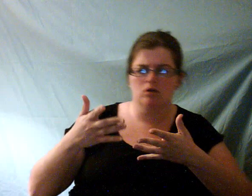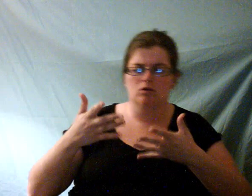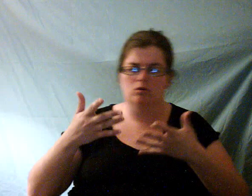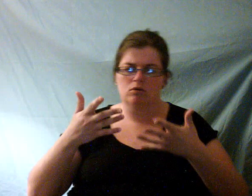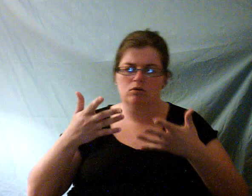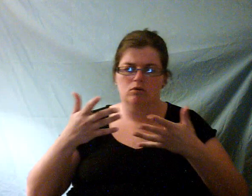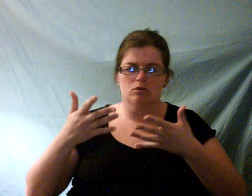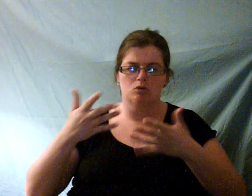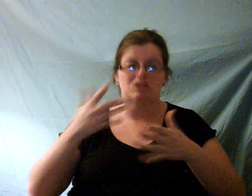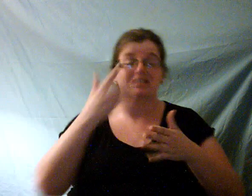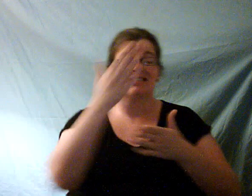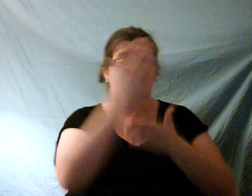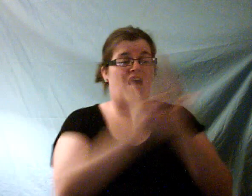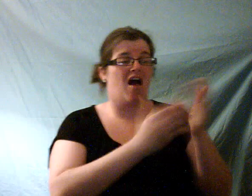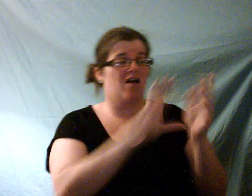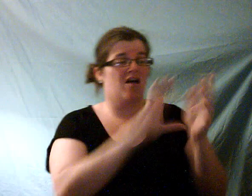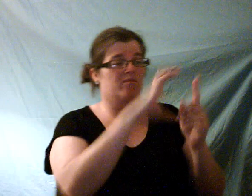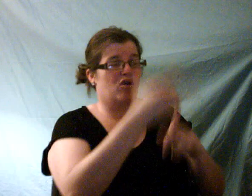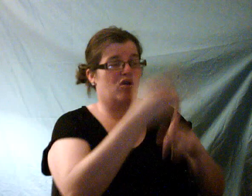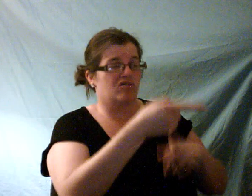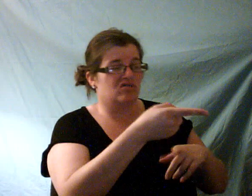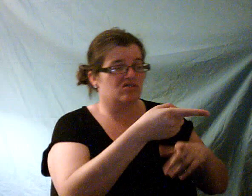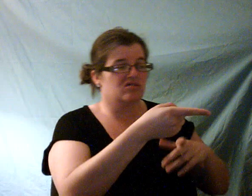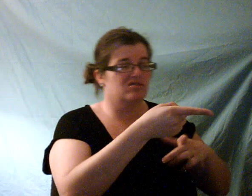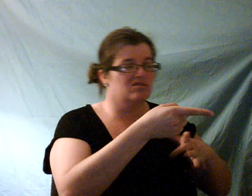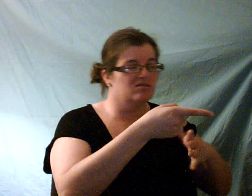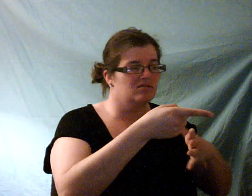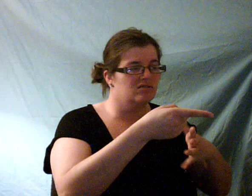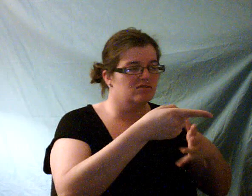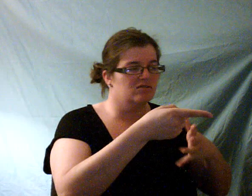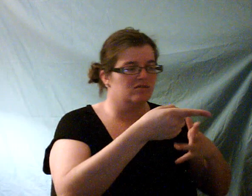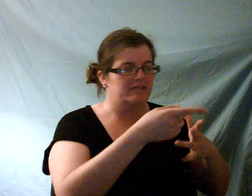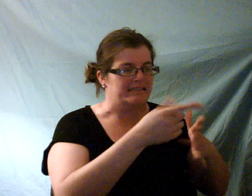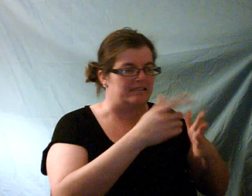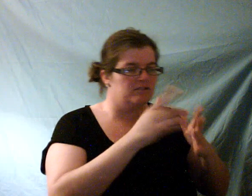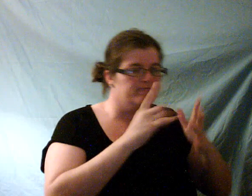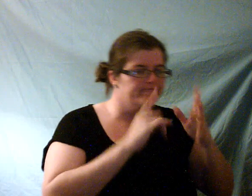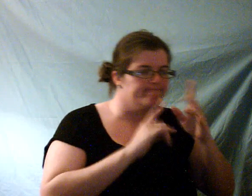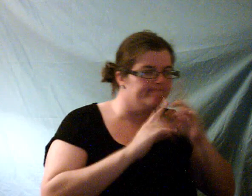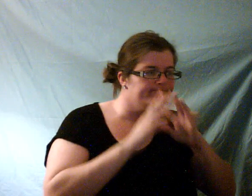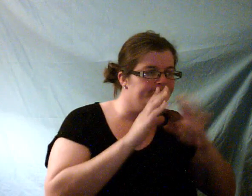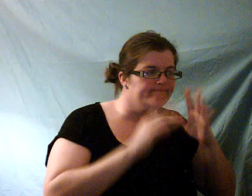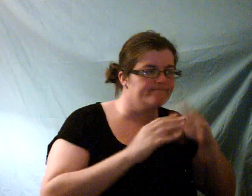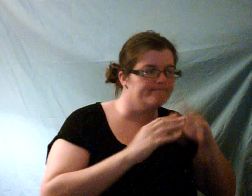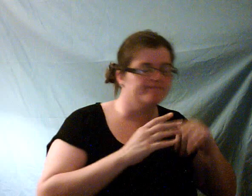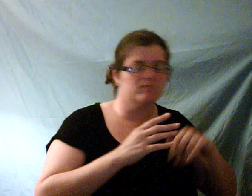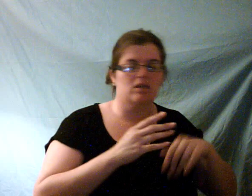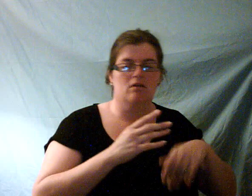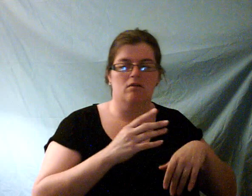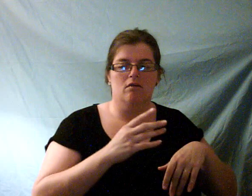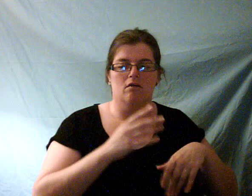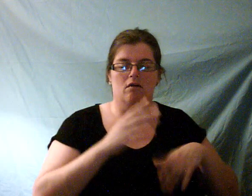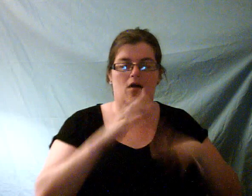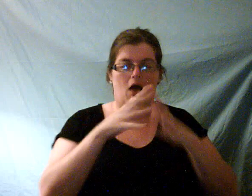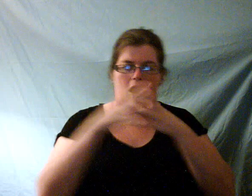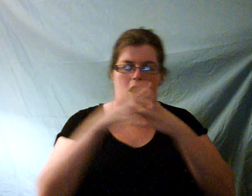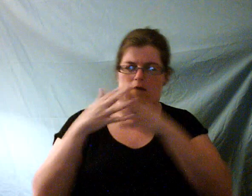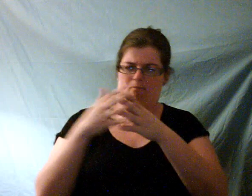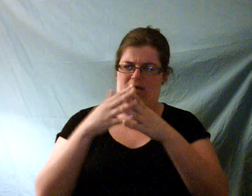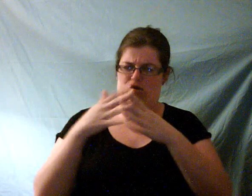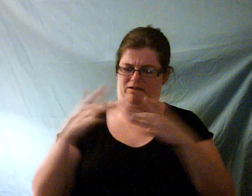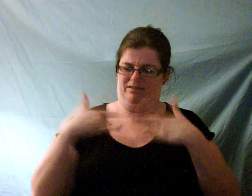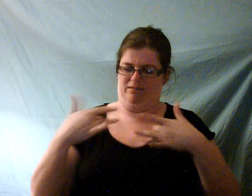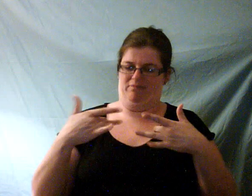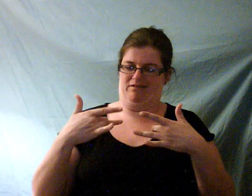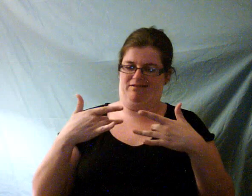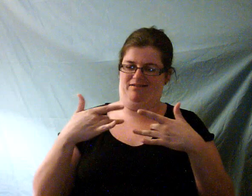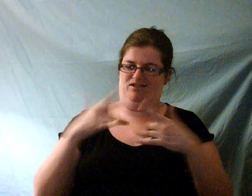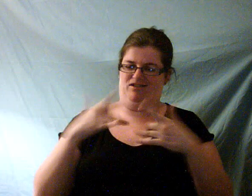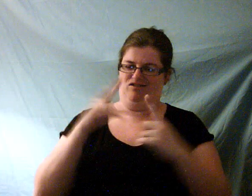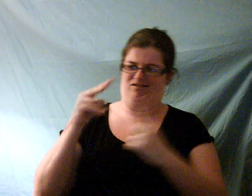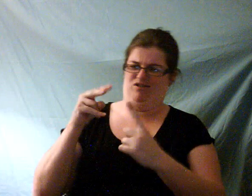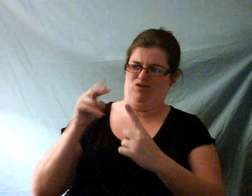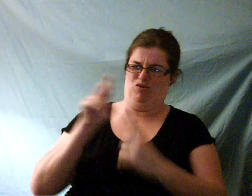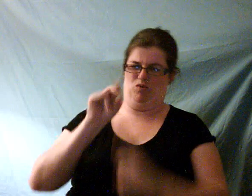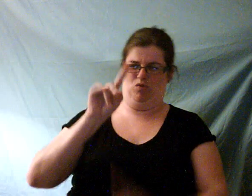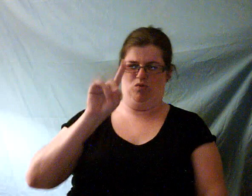important, Americans are often perceived as being very rude or trying to hurt the feelings of